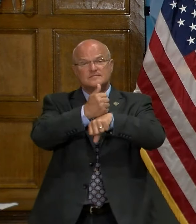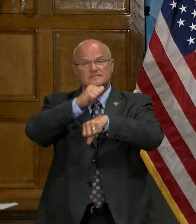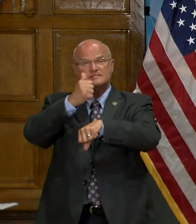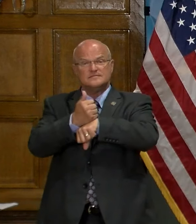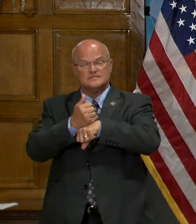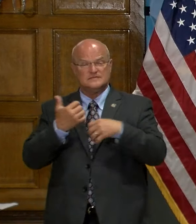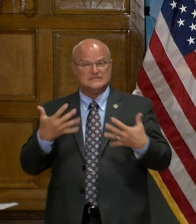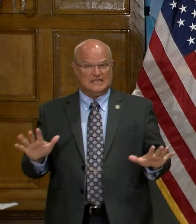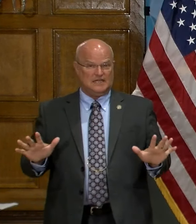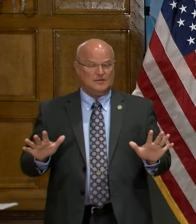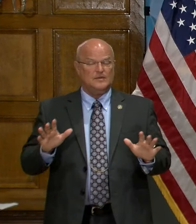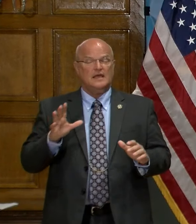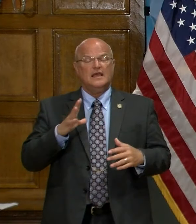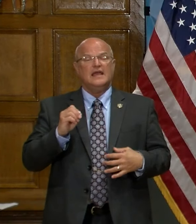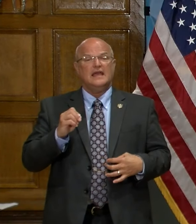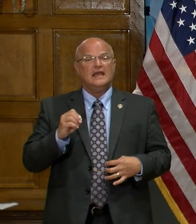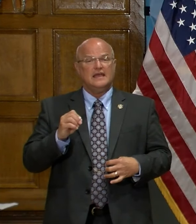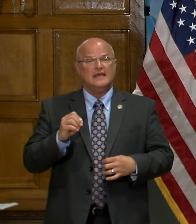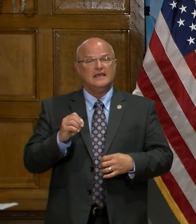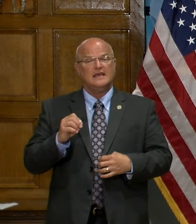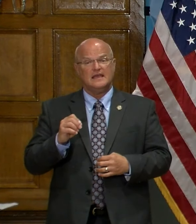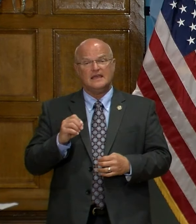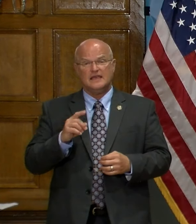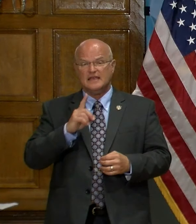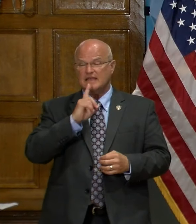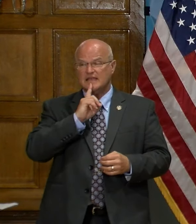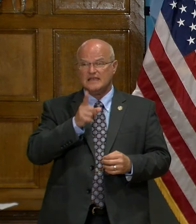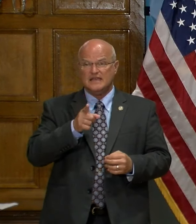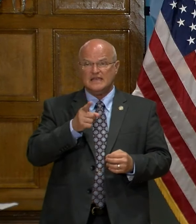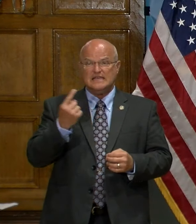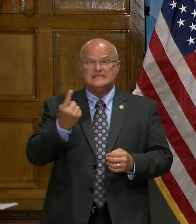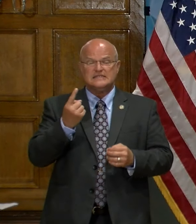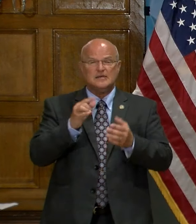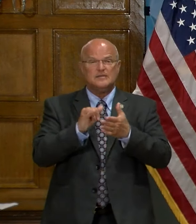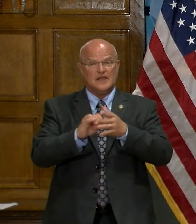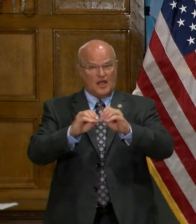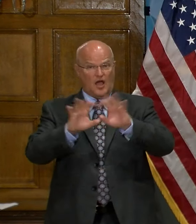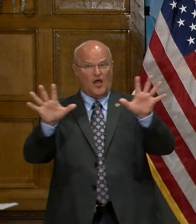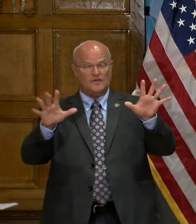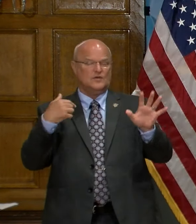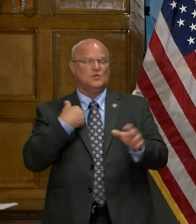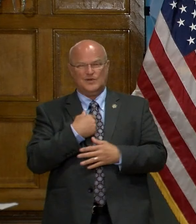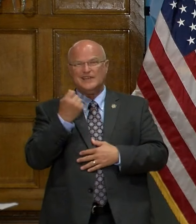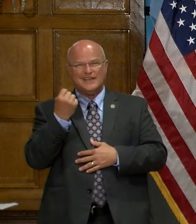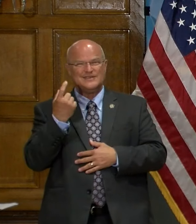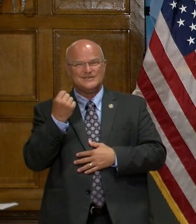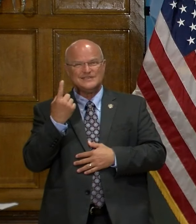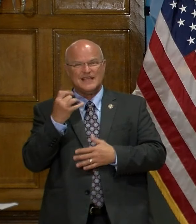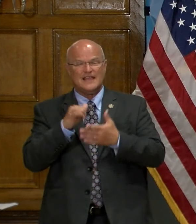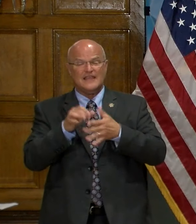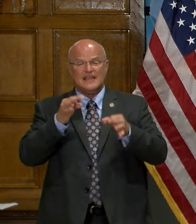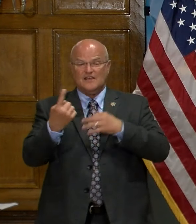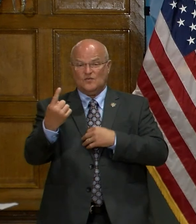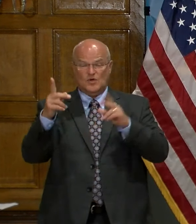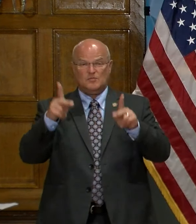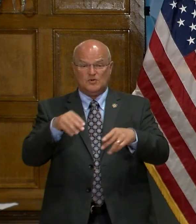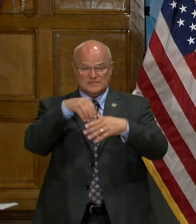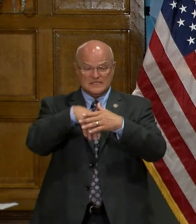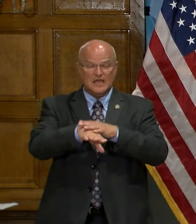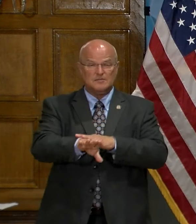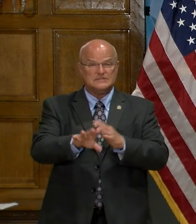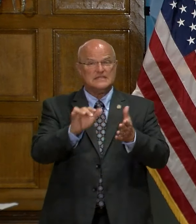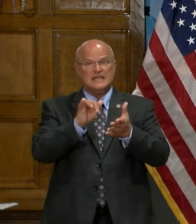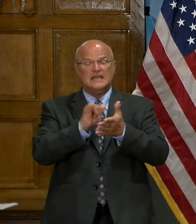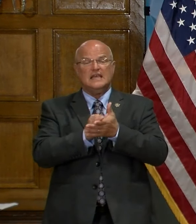in place. And it's something that obviously we understand that if one person comes